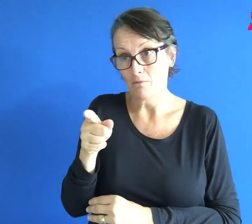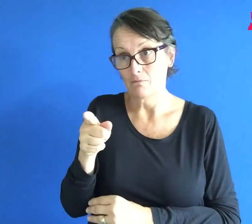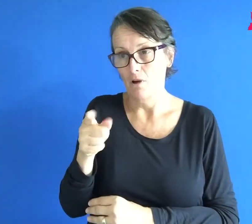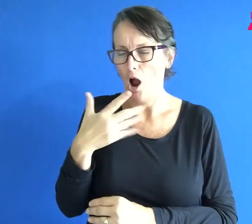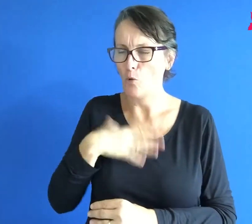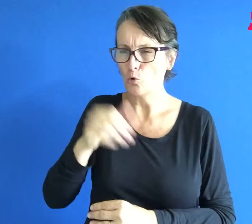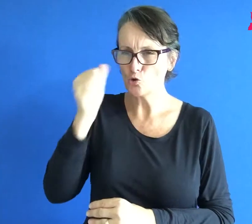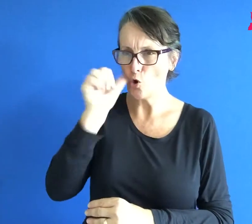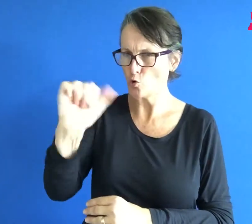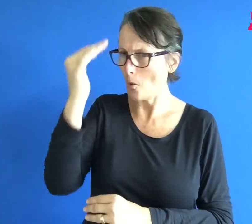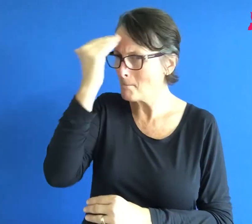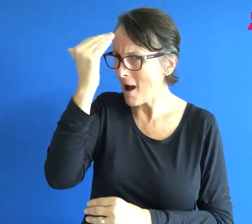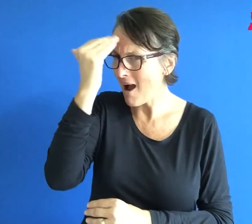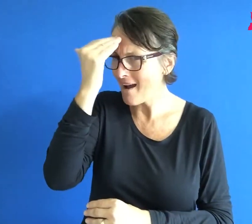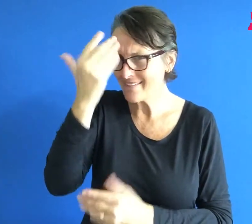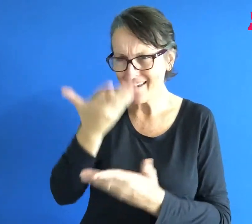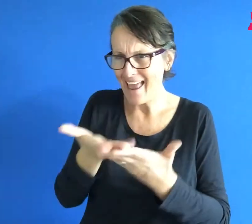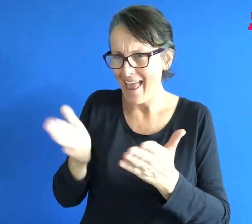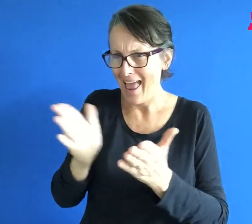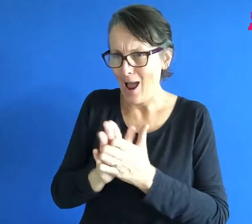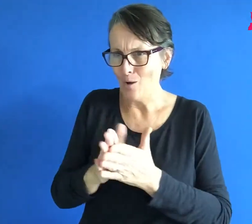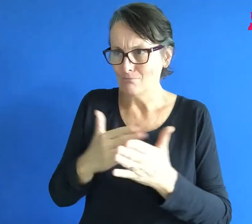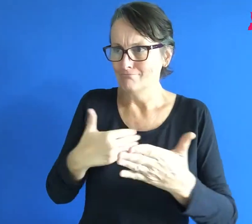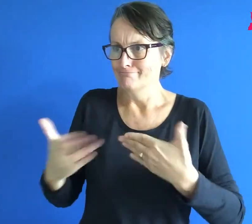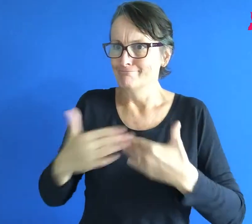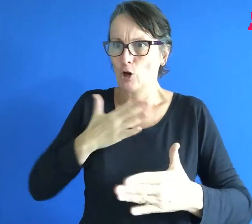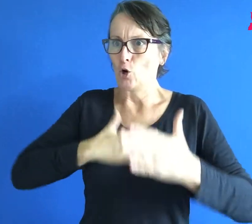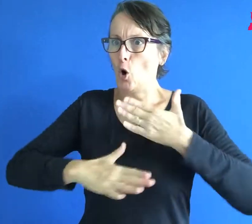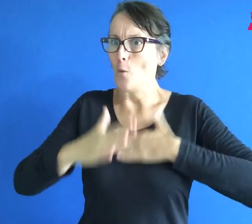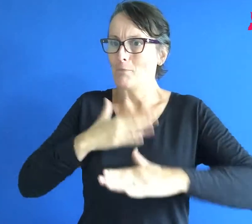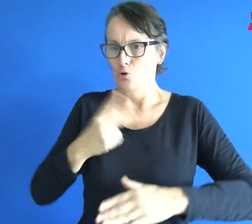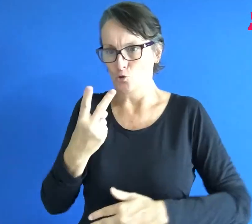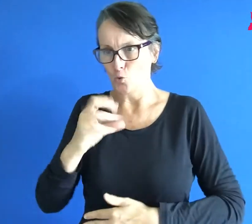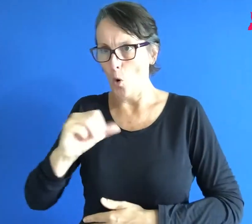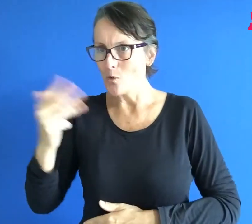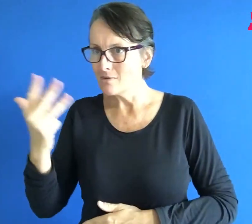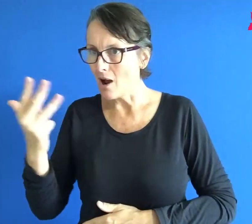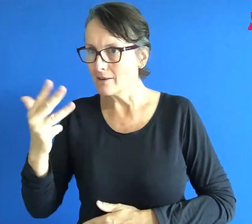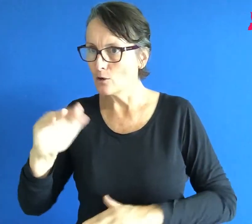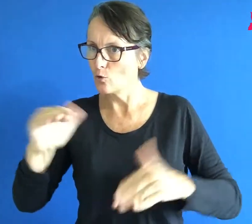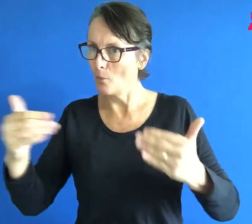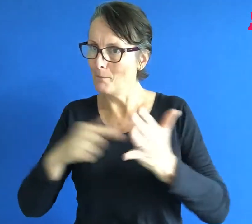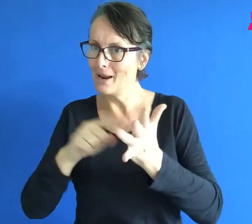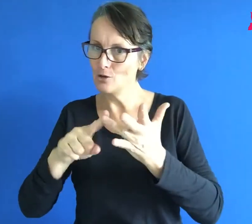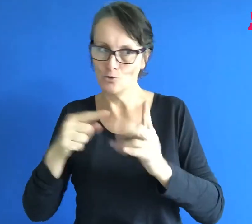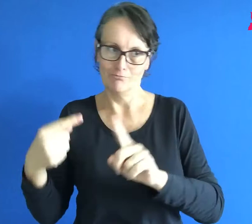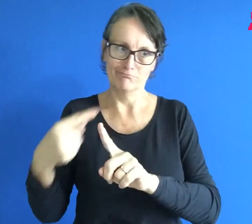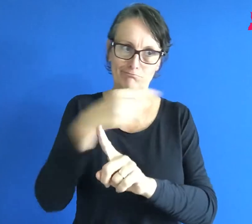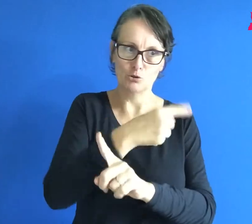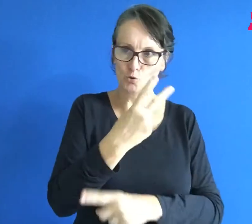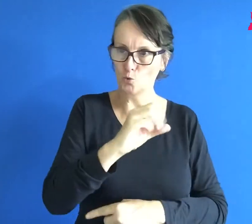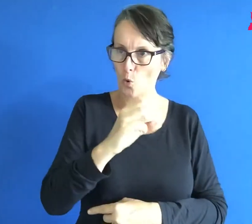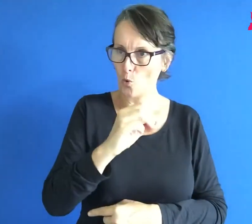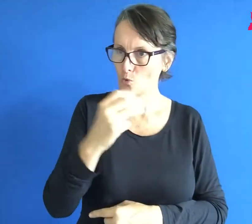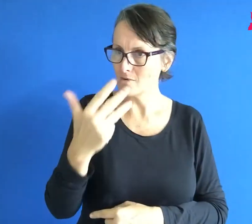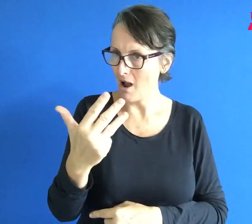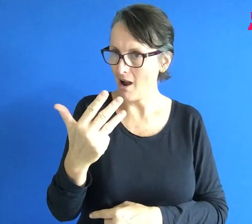mentally, how do you approach this fire season differently, knowing everything that you've been through? Well, the day after